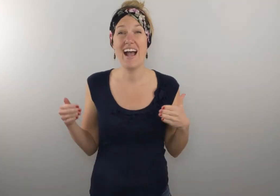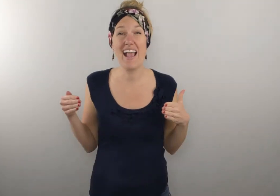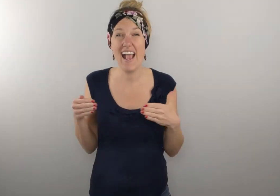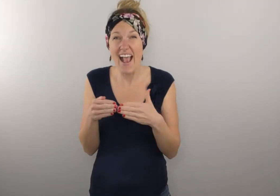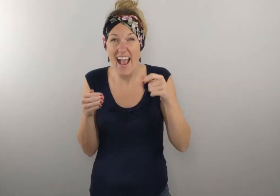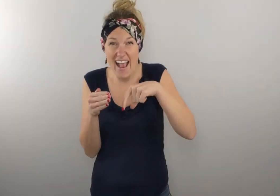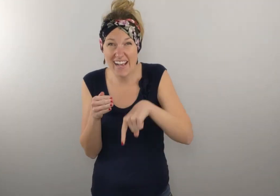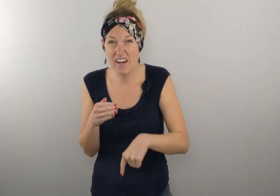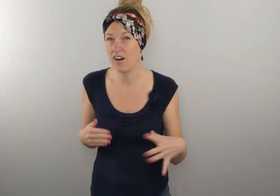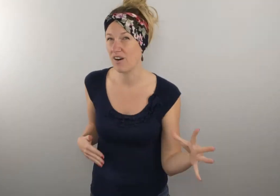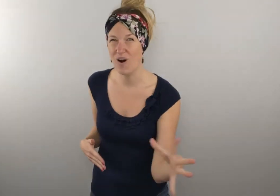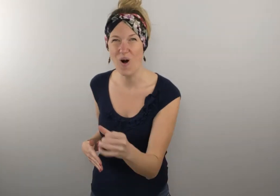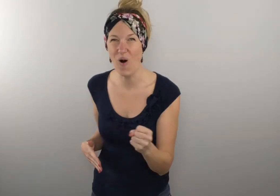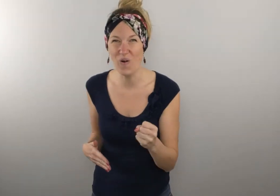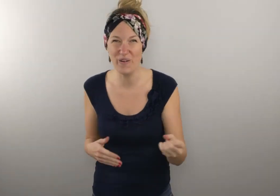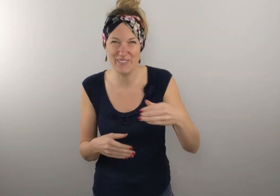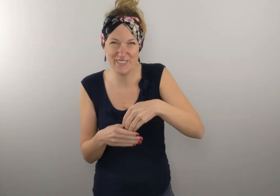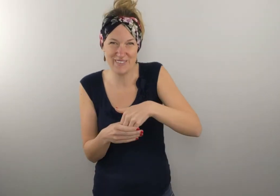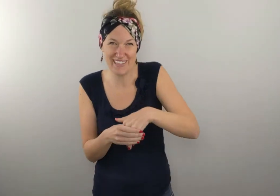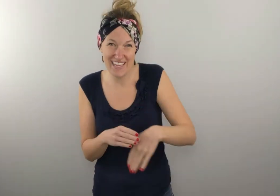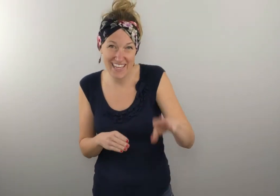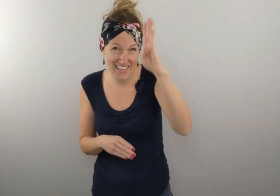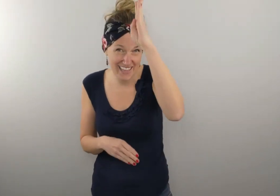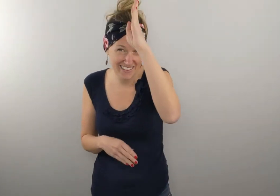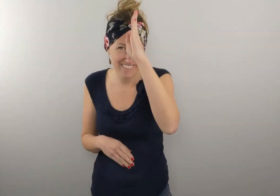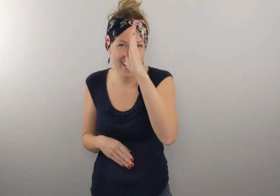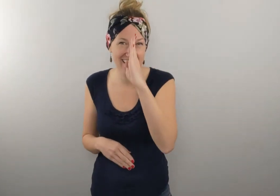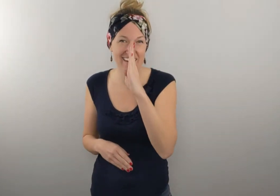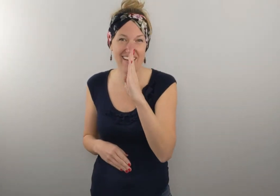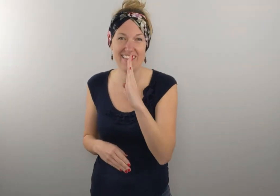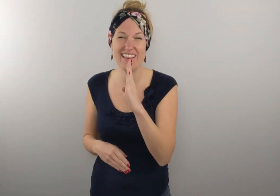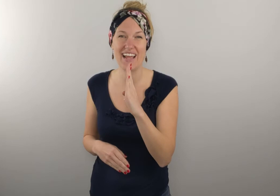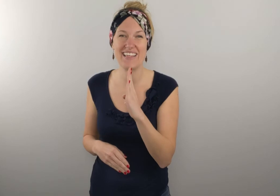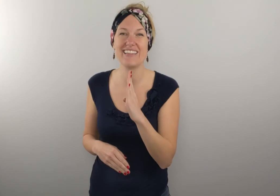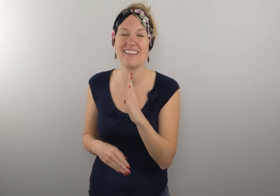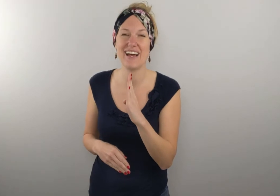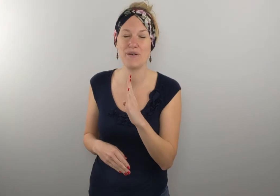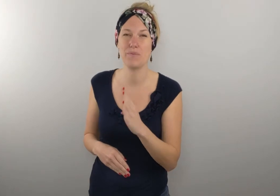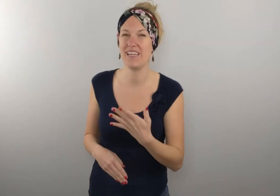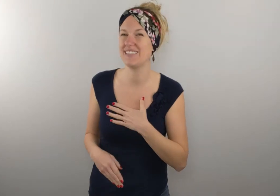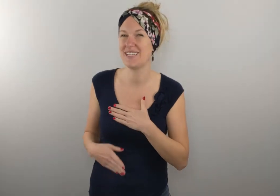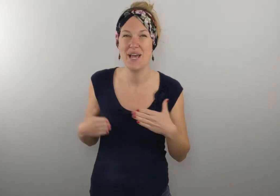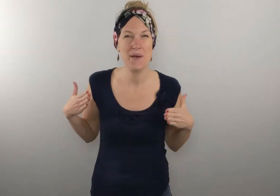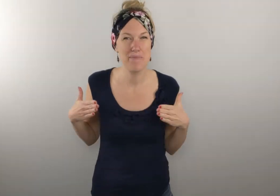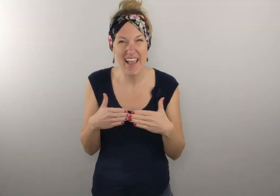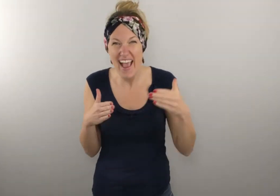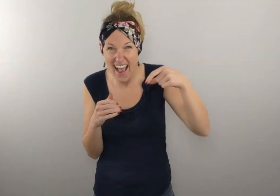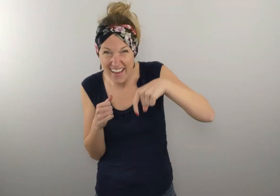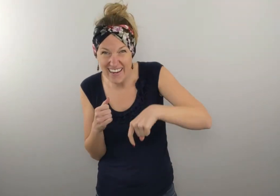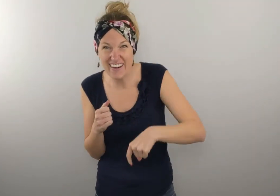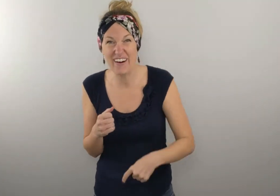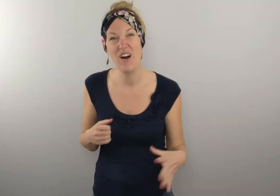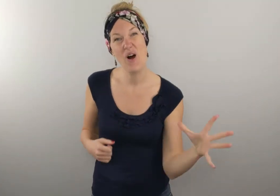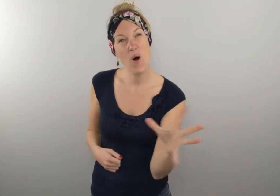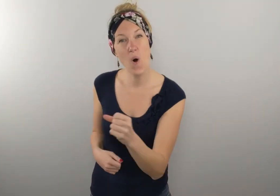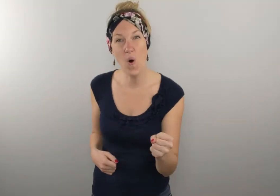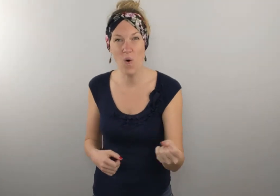my anchor holds within the veil. And then I think that line repeats, my anchor